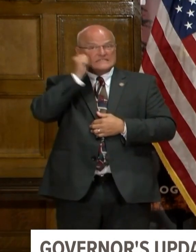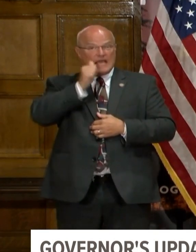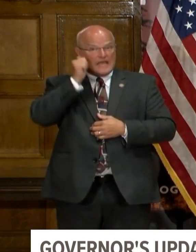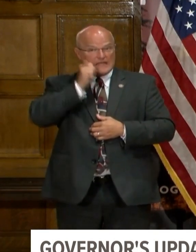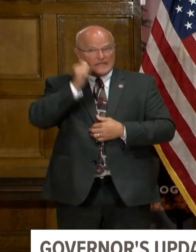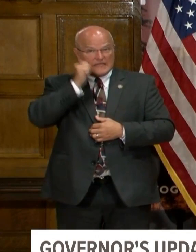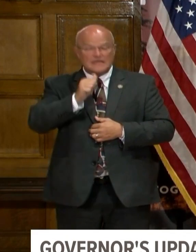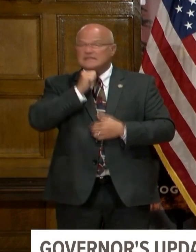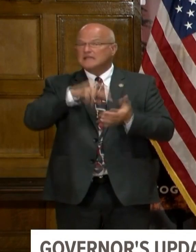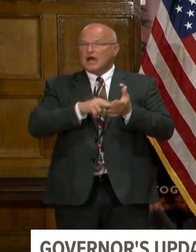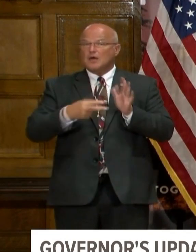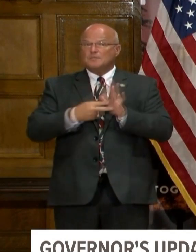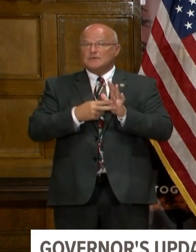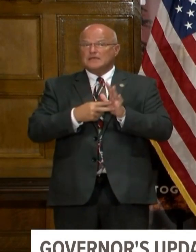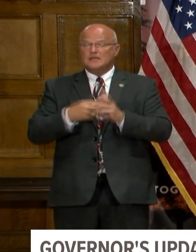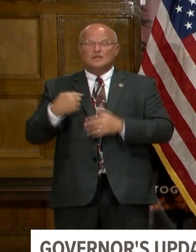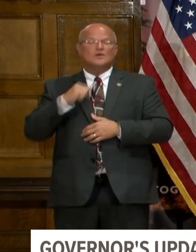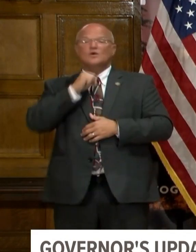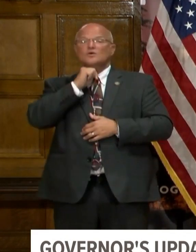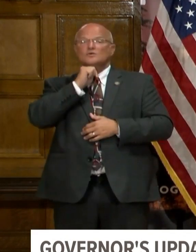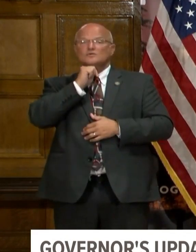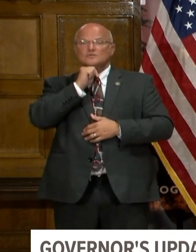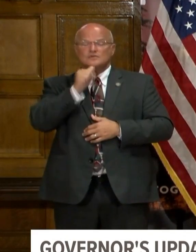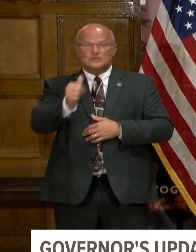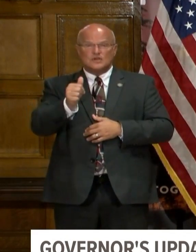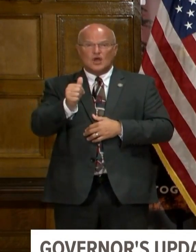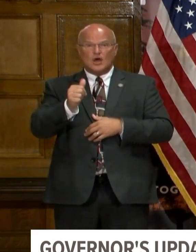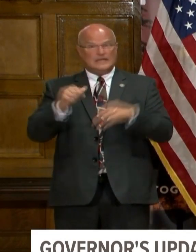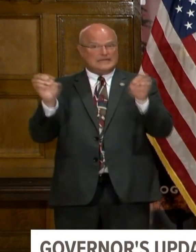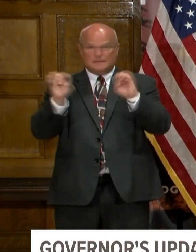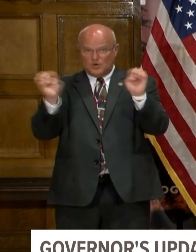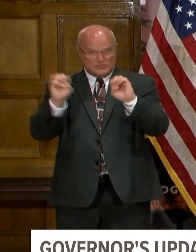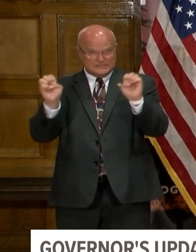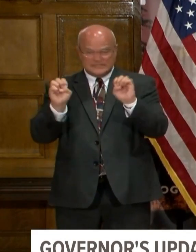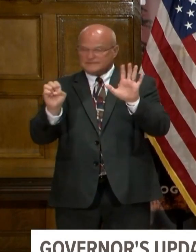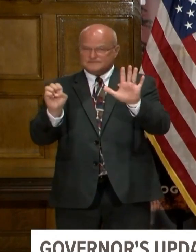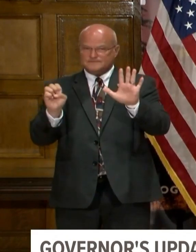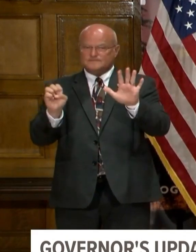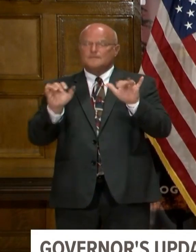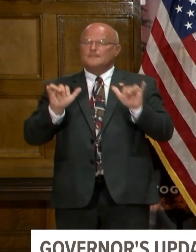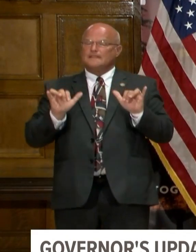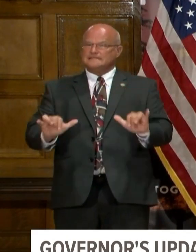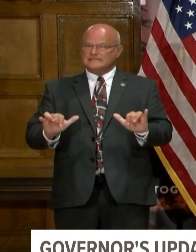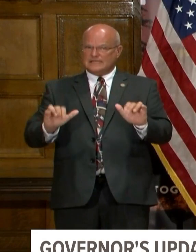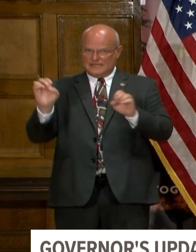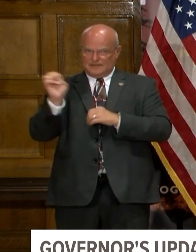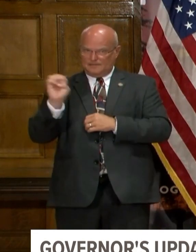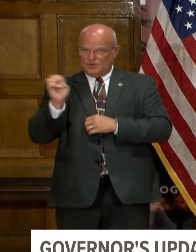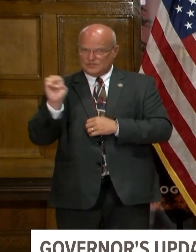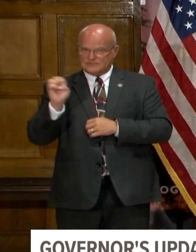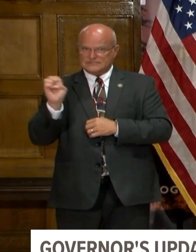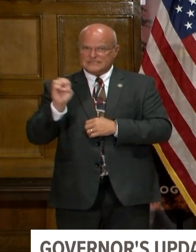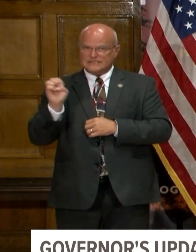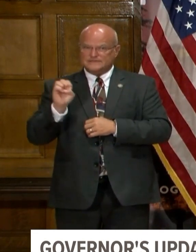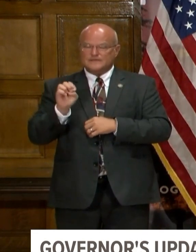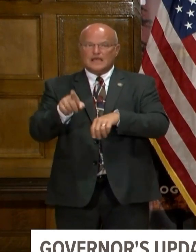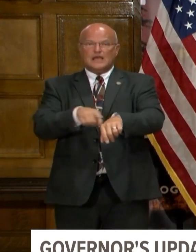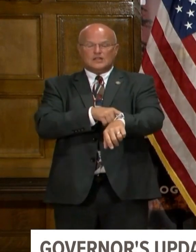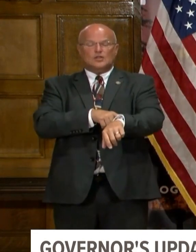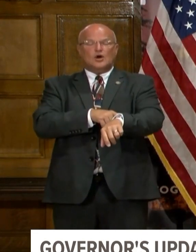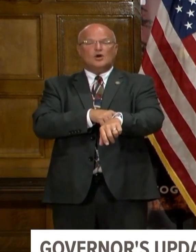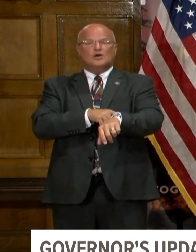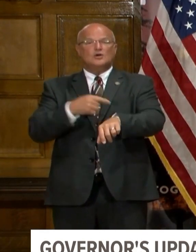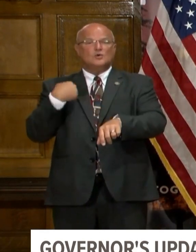update does not mean that we are not in an emergency. We continue to be in an emergency as long